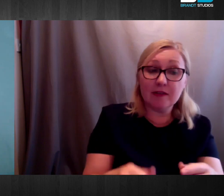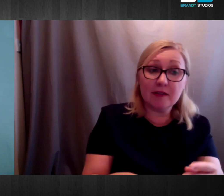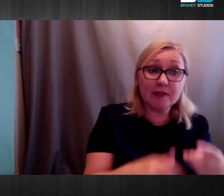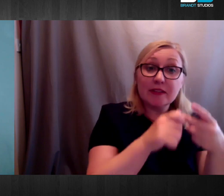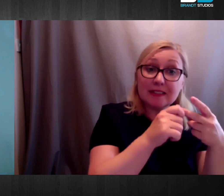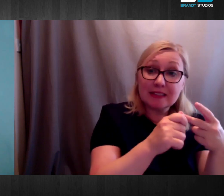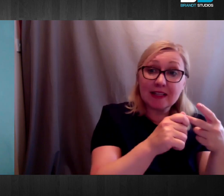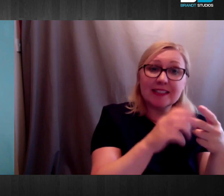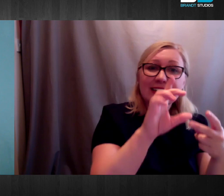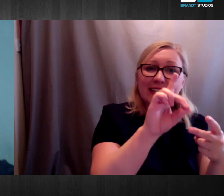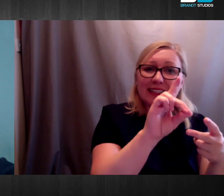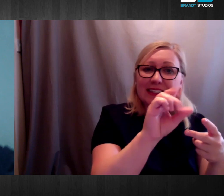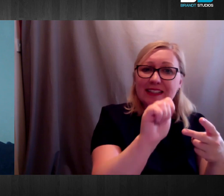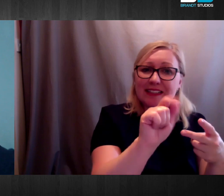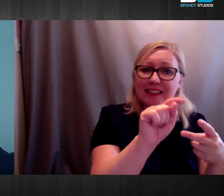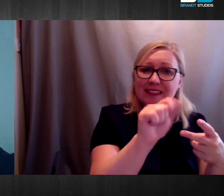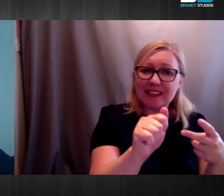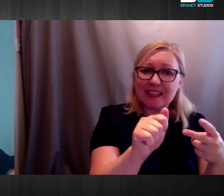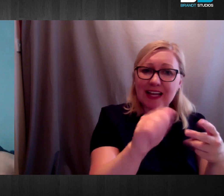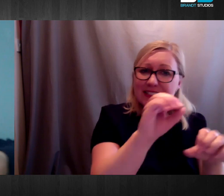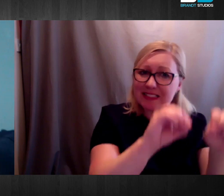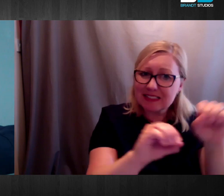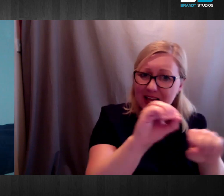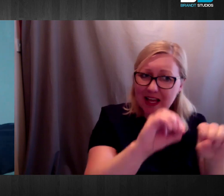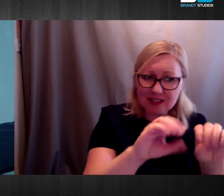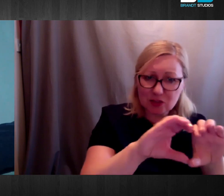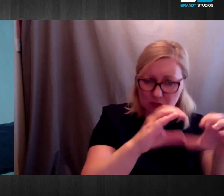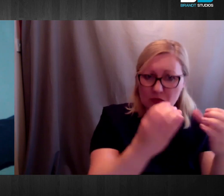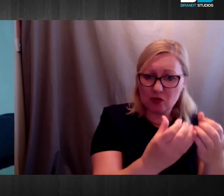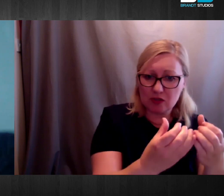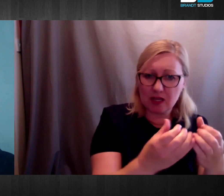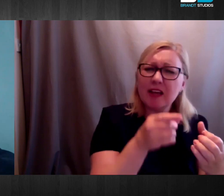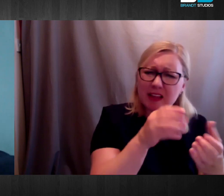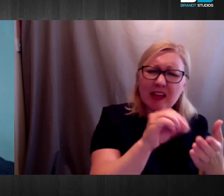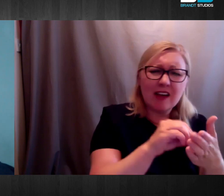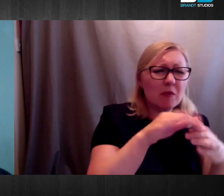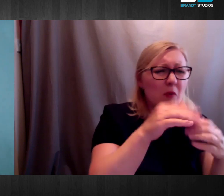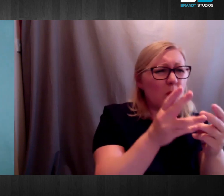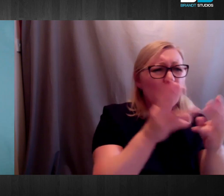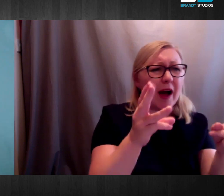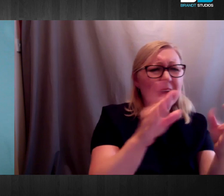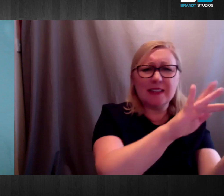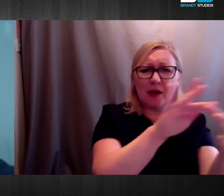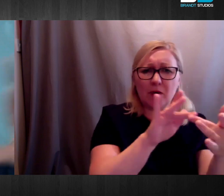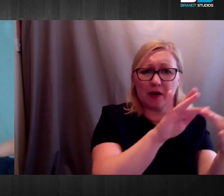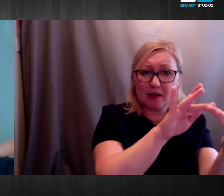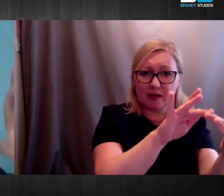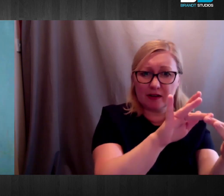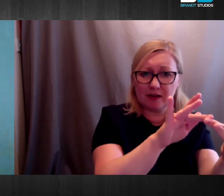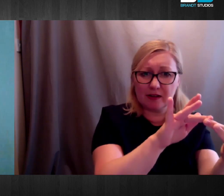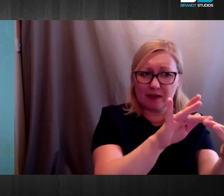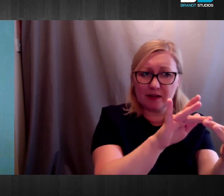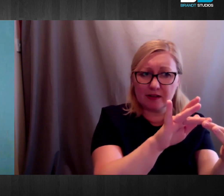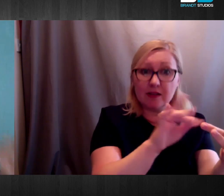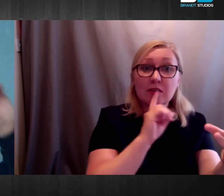small working group and a wider network. They've just again turned their attention more to